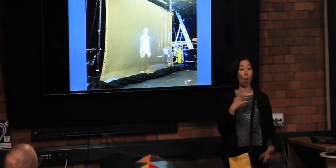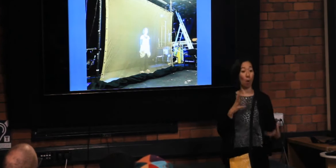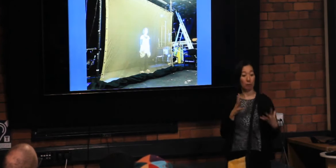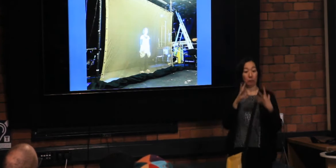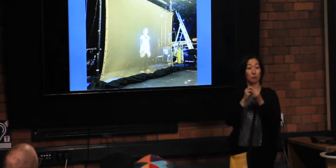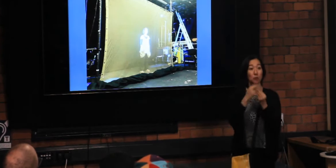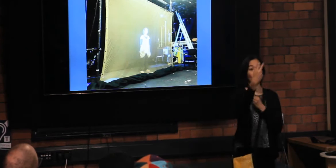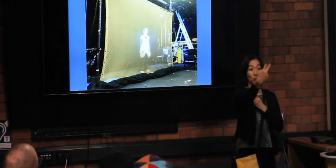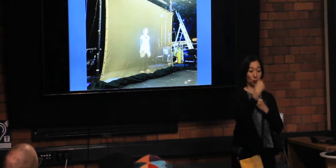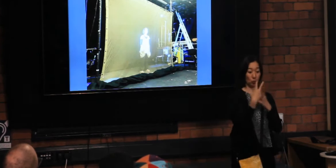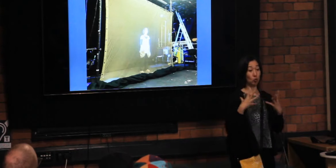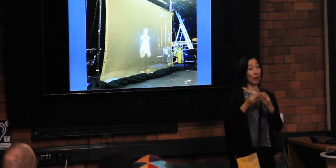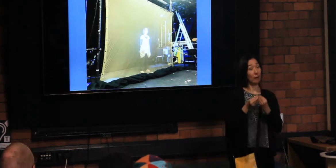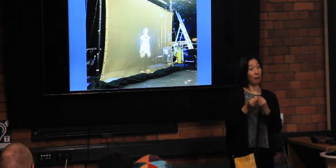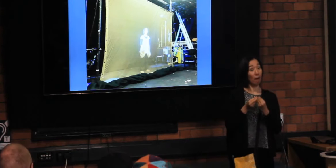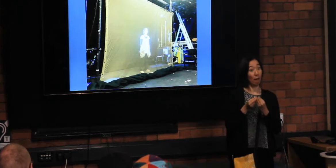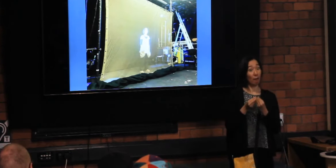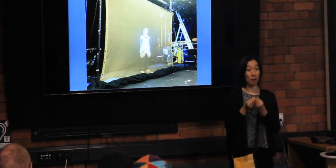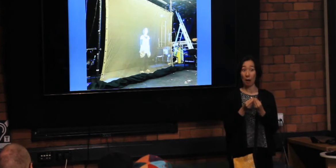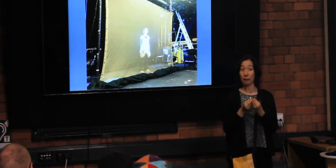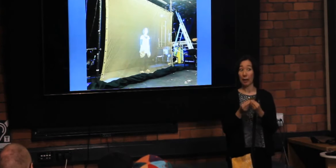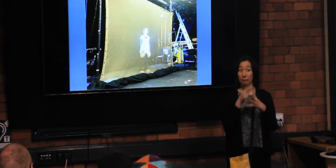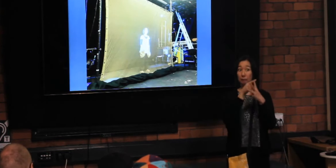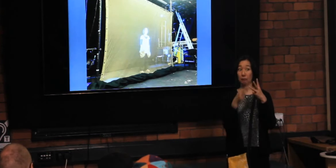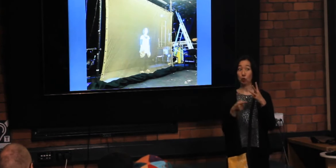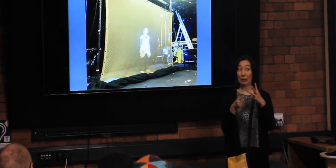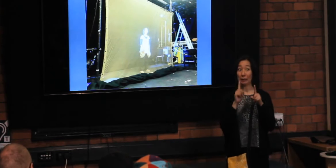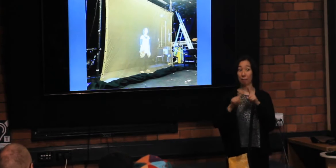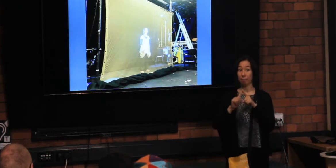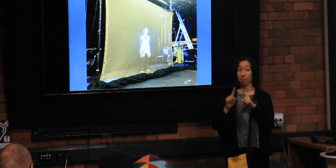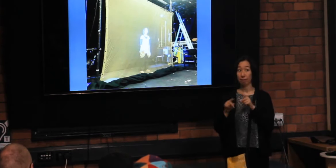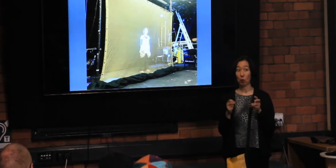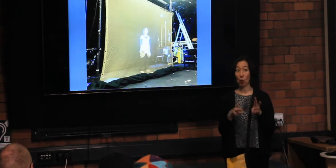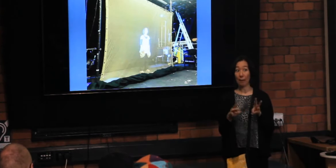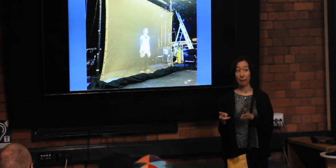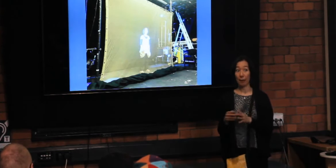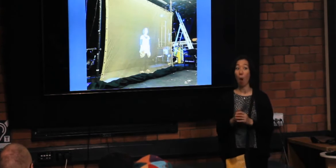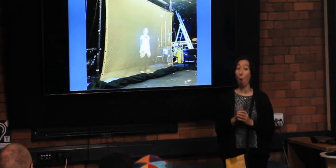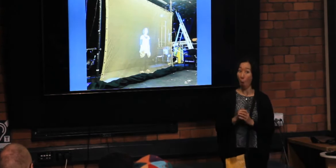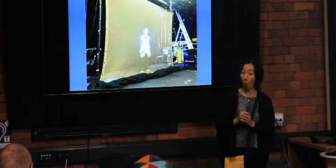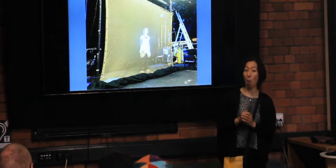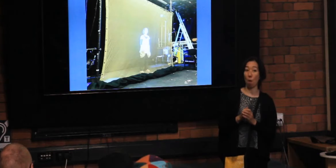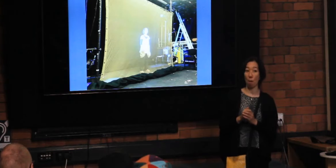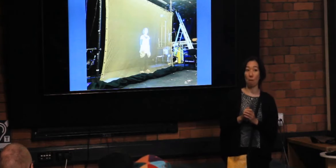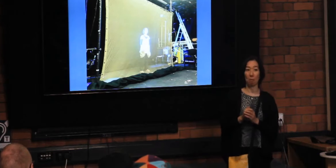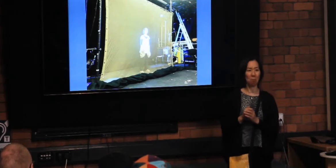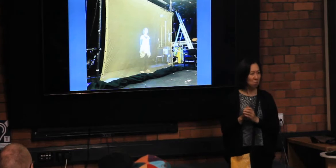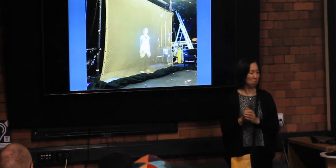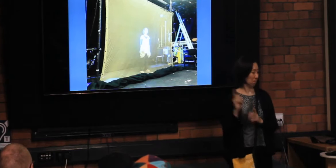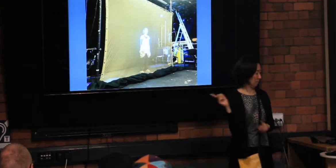can see just me, or they can see me with the projected image overlaid. So we have the sort of